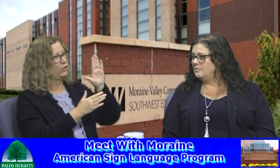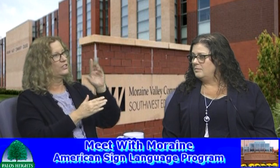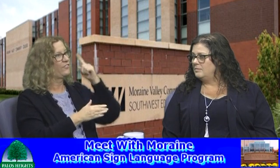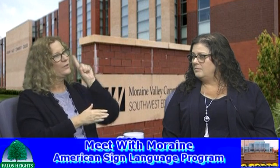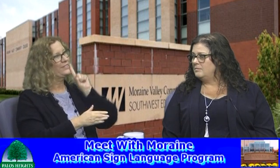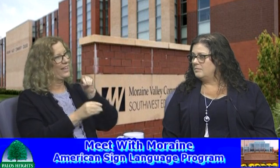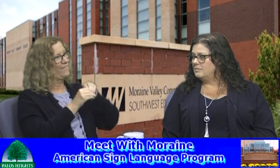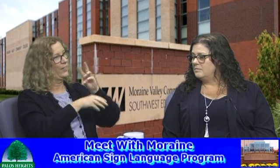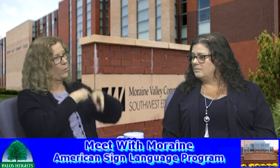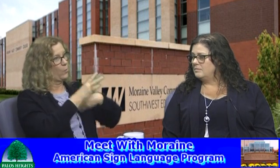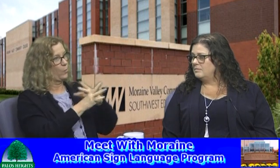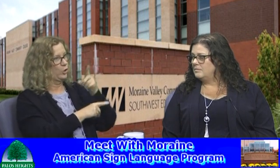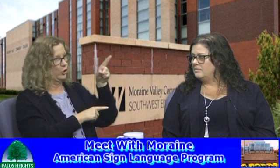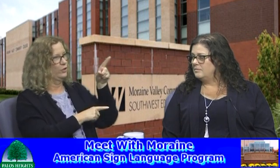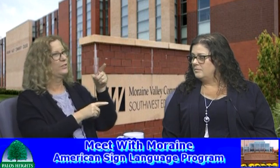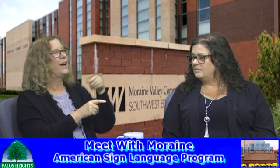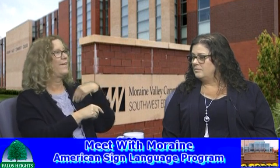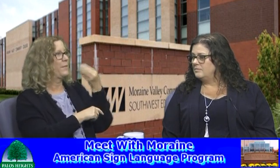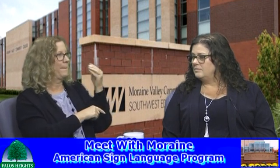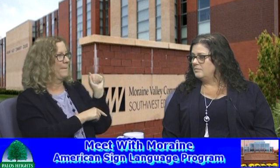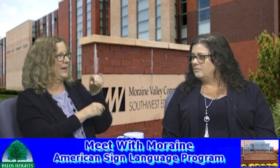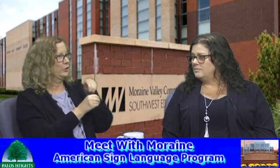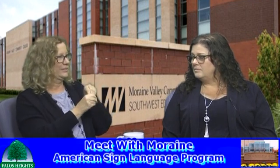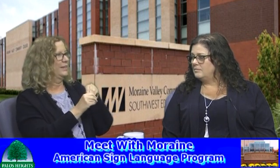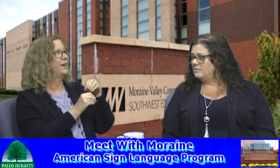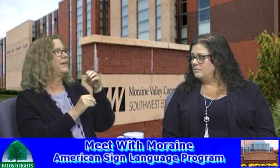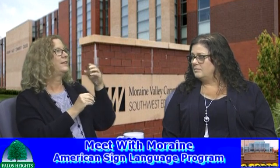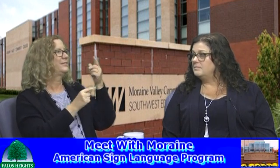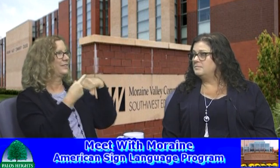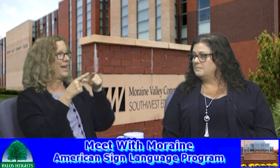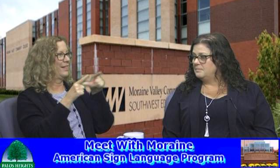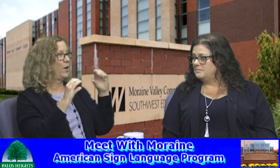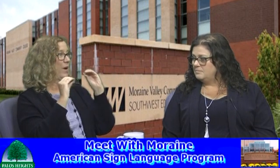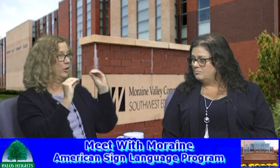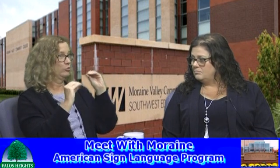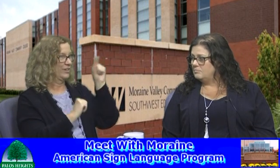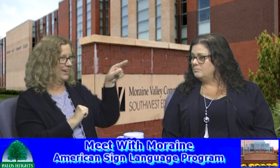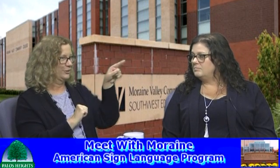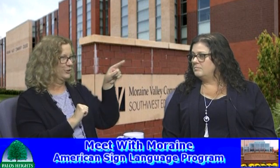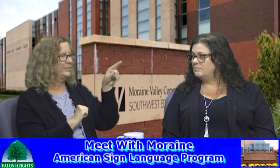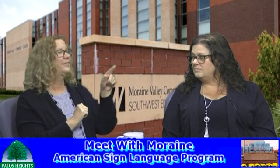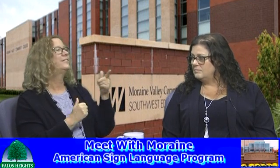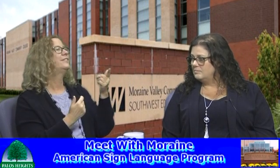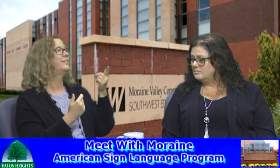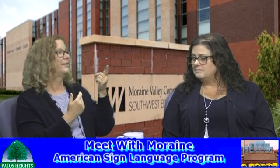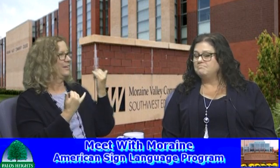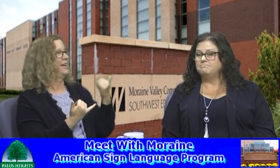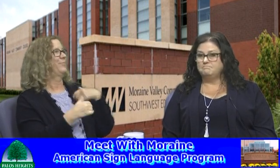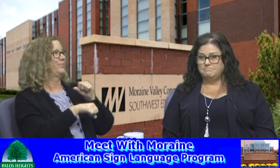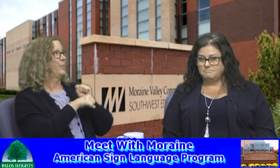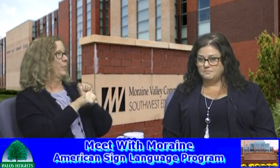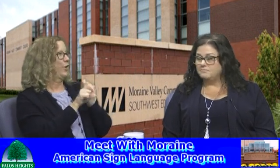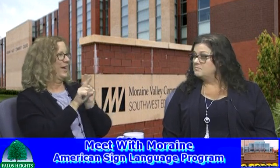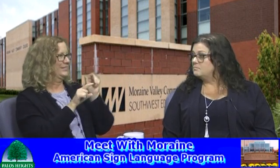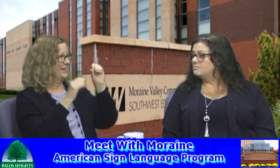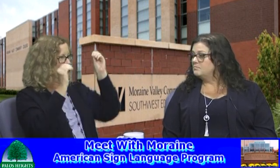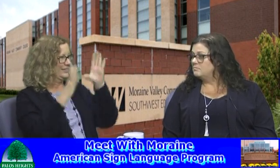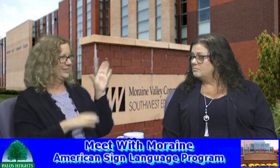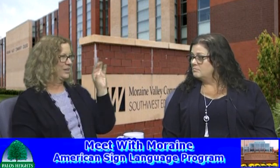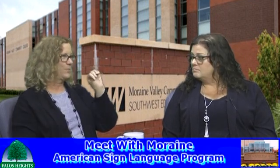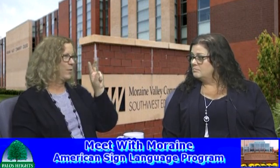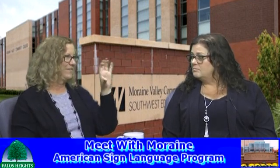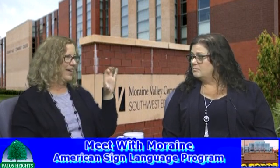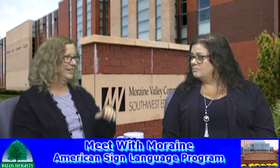which is the only liberal arts college in the world for the deaf, and I have a master's degree in sign language education as well